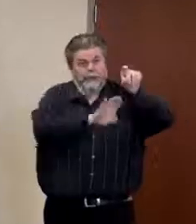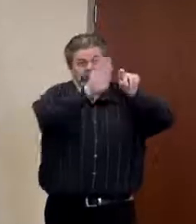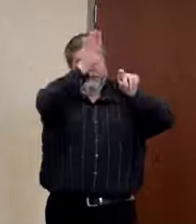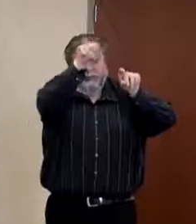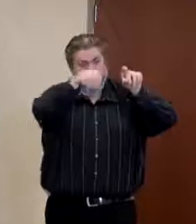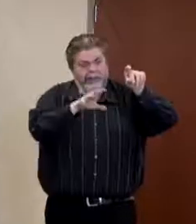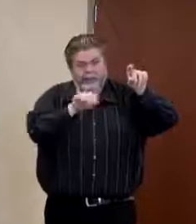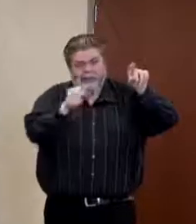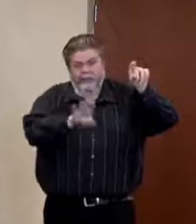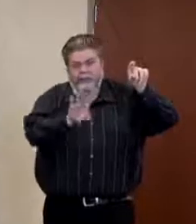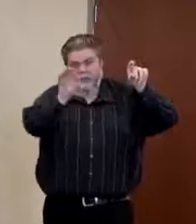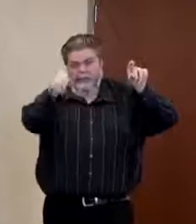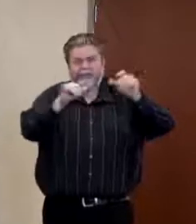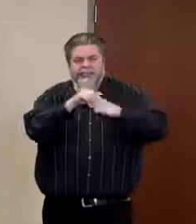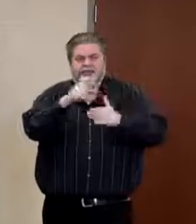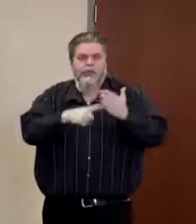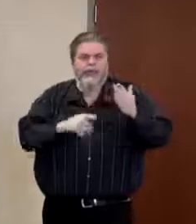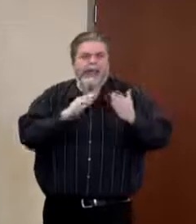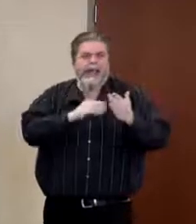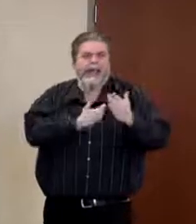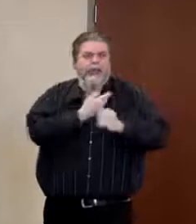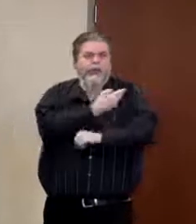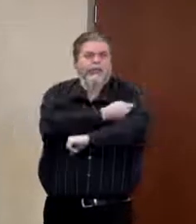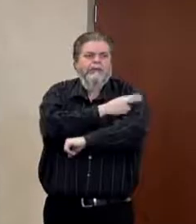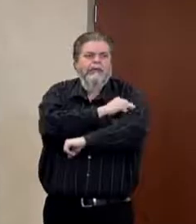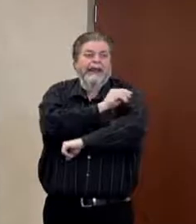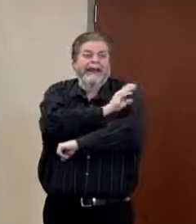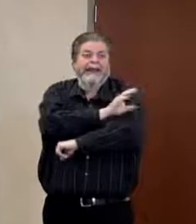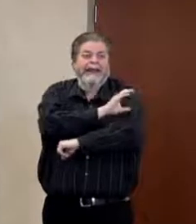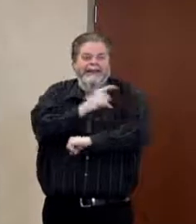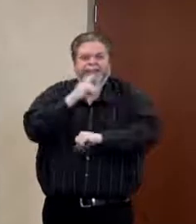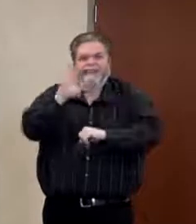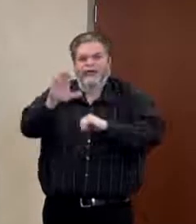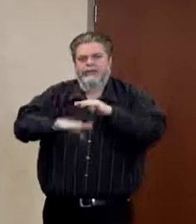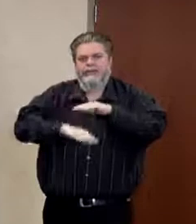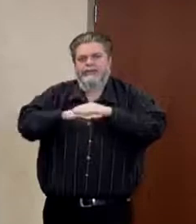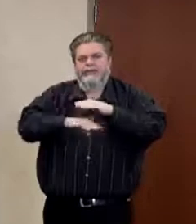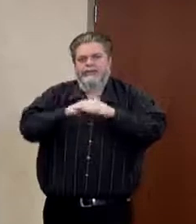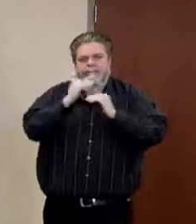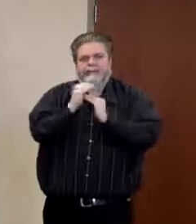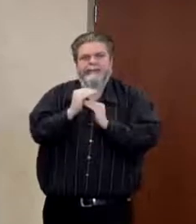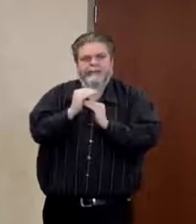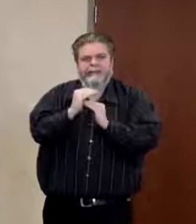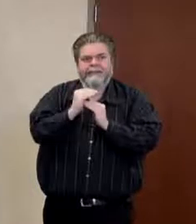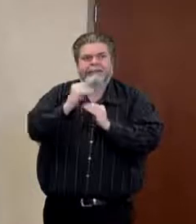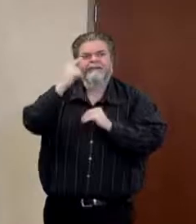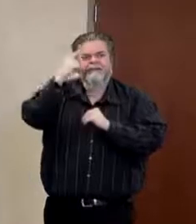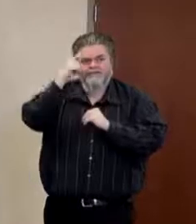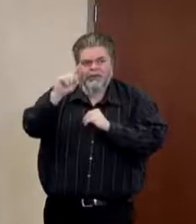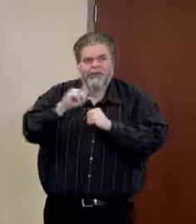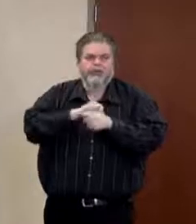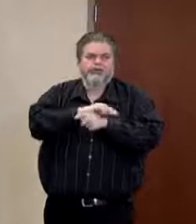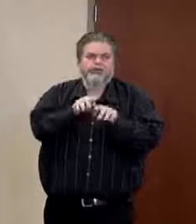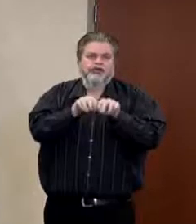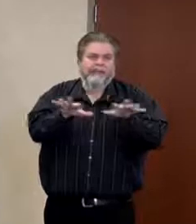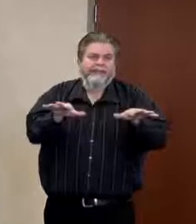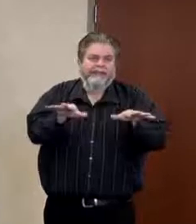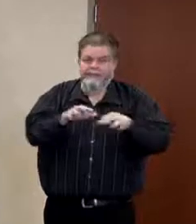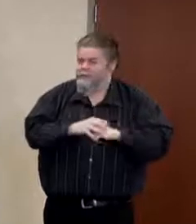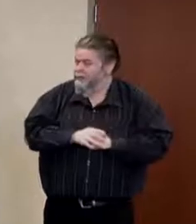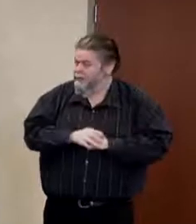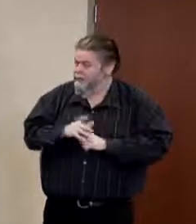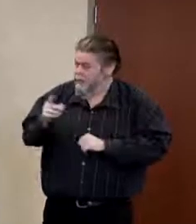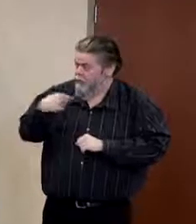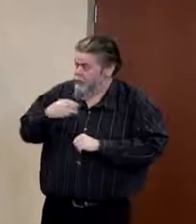healthcare systems estimate to be their capacity for COVID cases. And so what we've done is